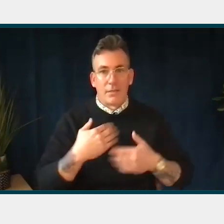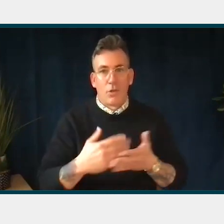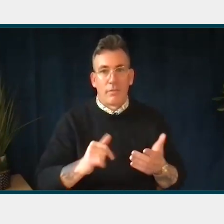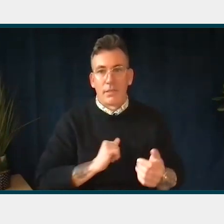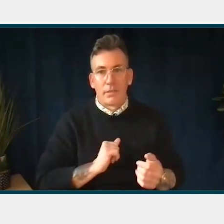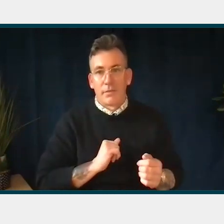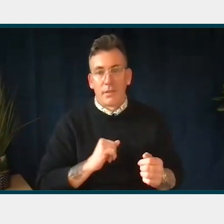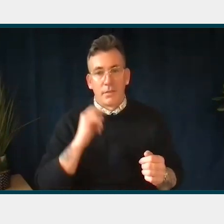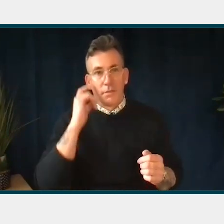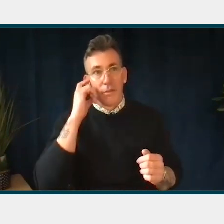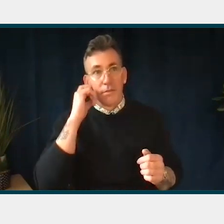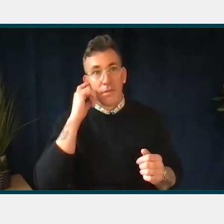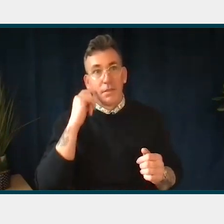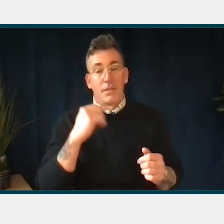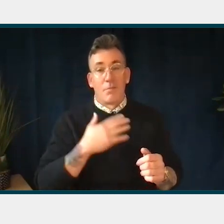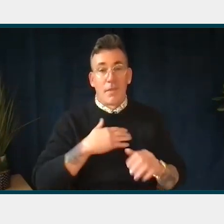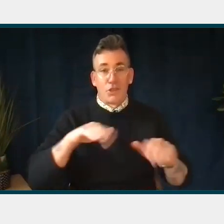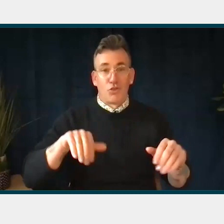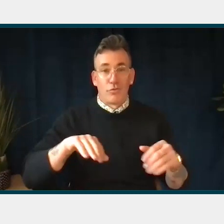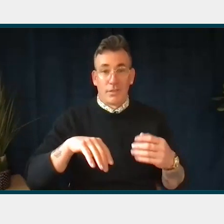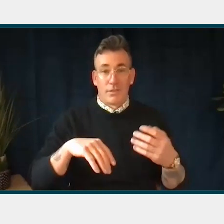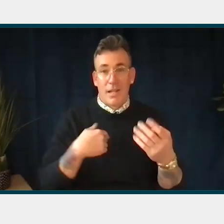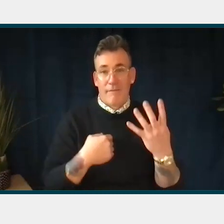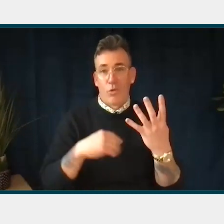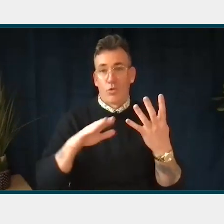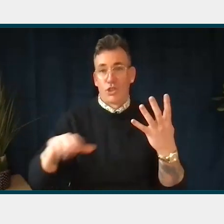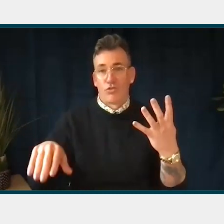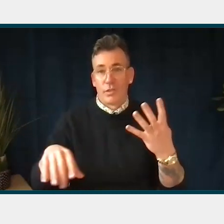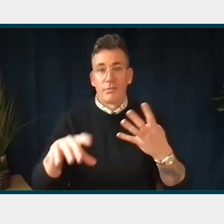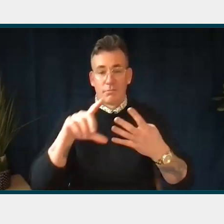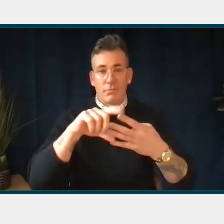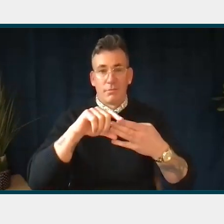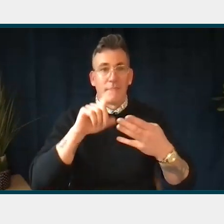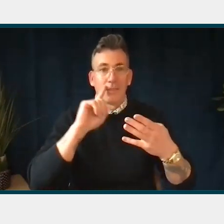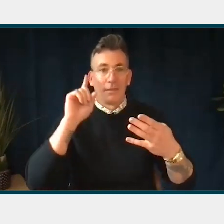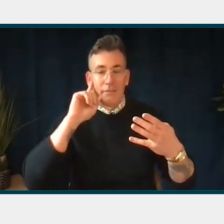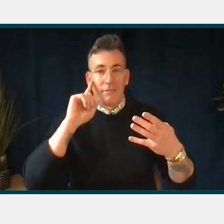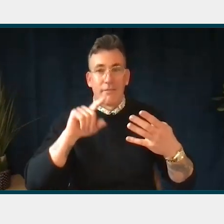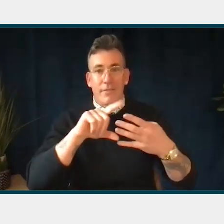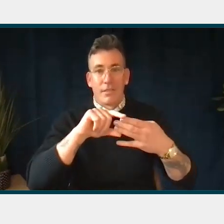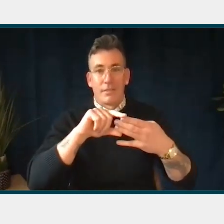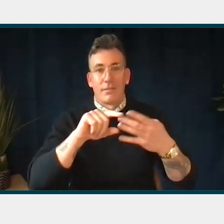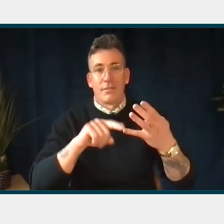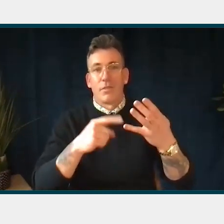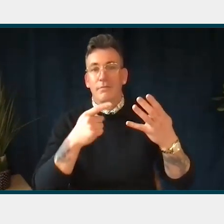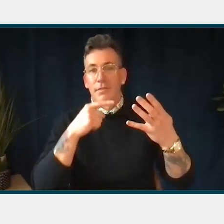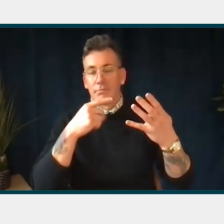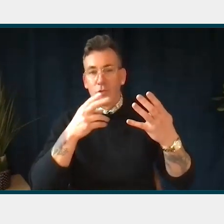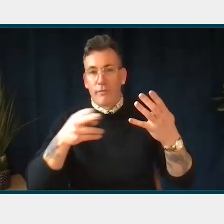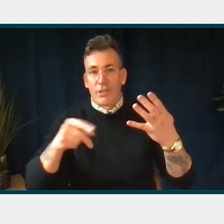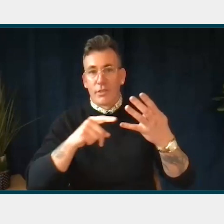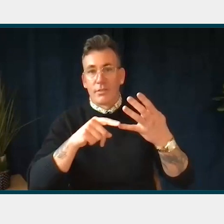I would not be myself without being deaf. That's a part of me. My children, I have 4 children. 3 are